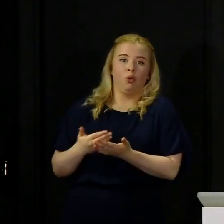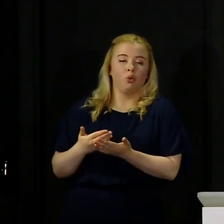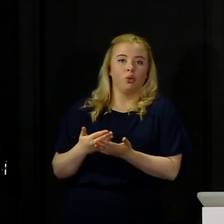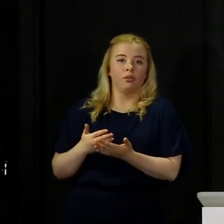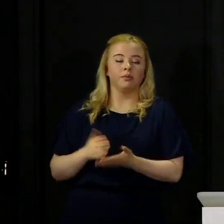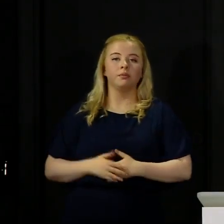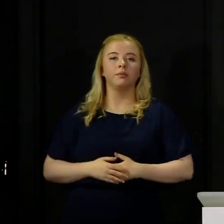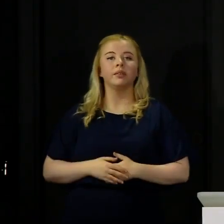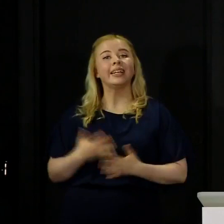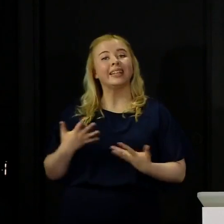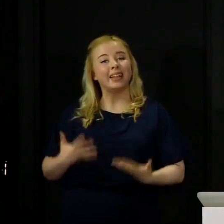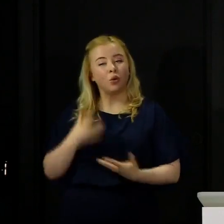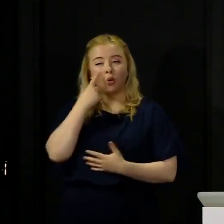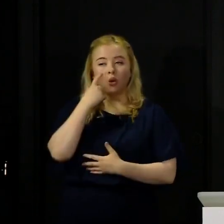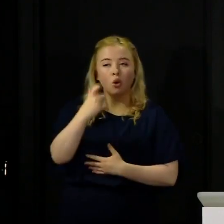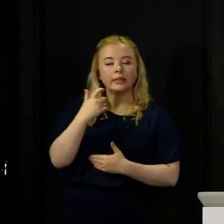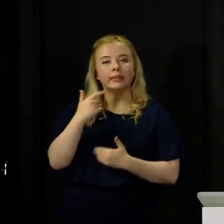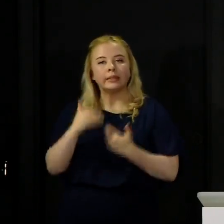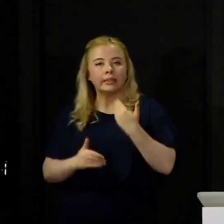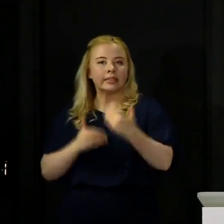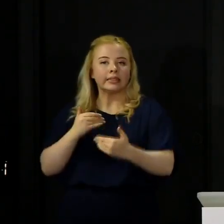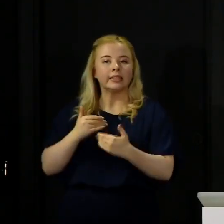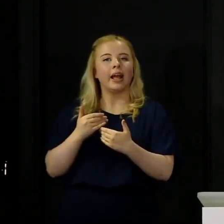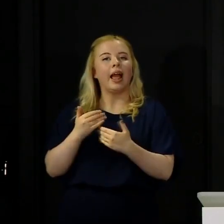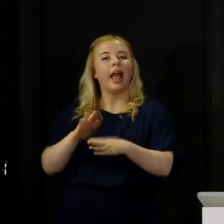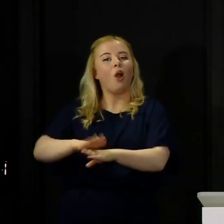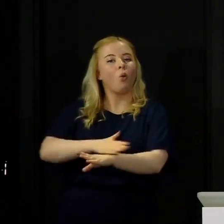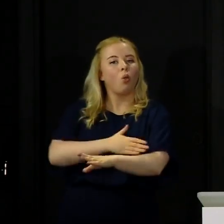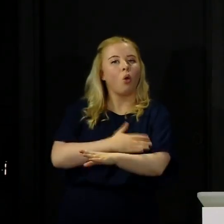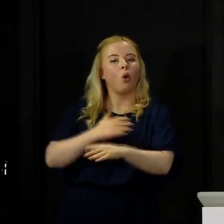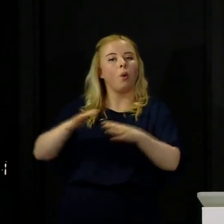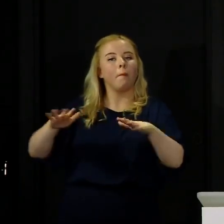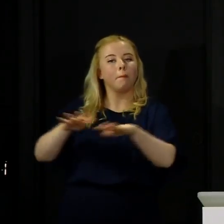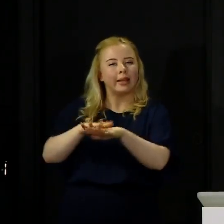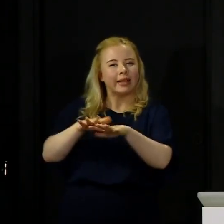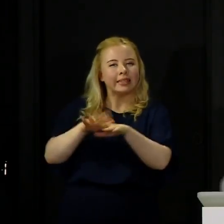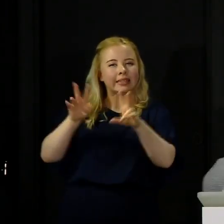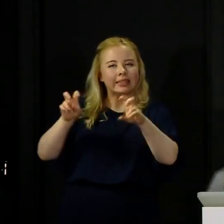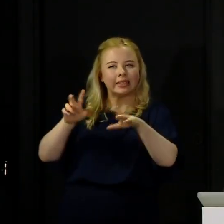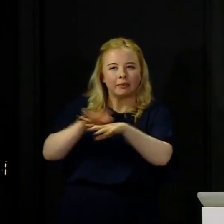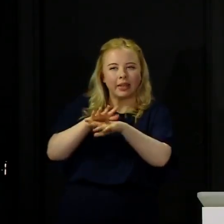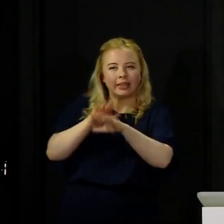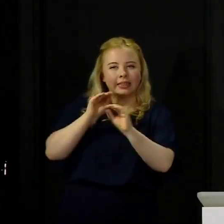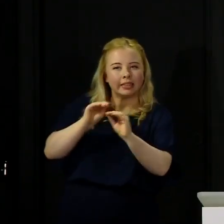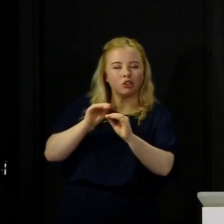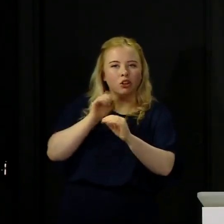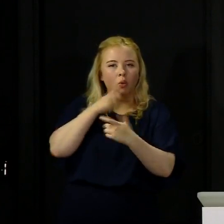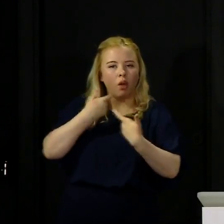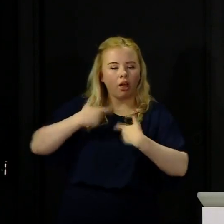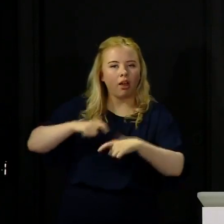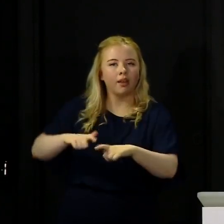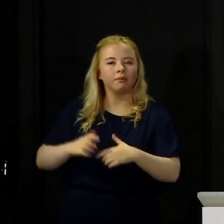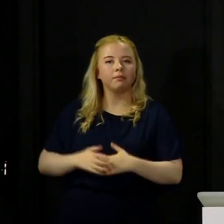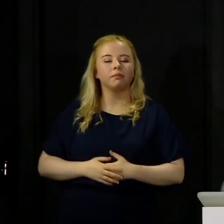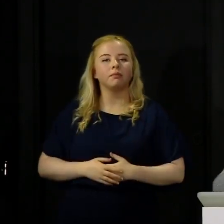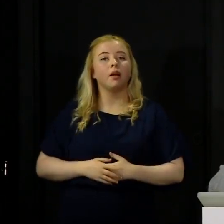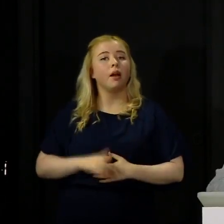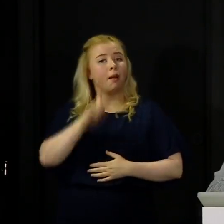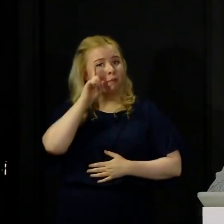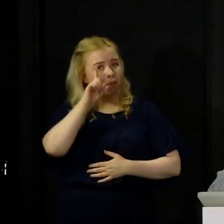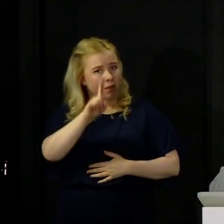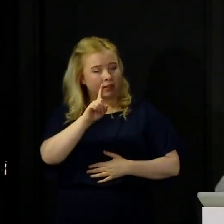now about the length of time that some kind of blended model may be required for. But on the other hand, we